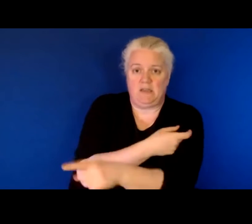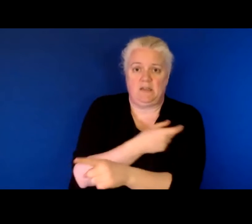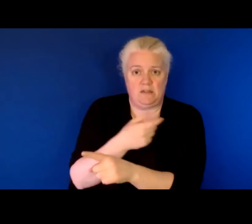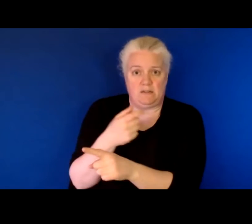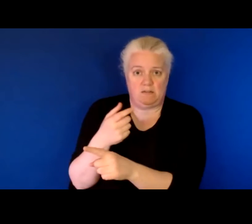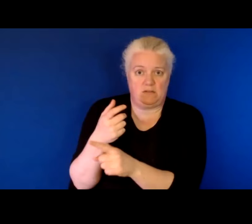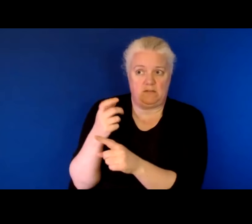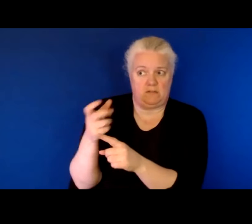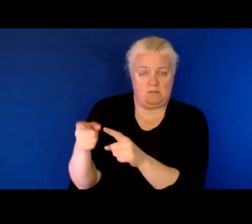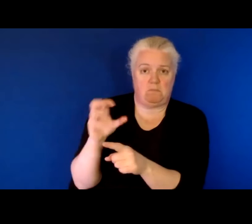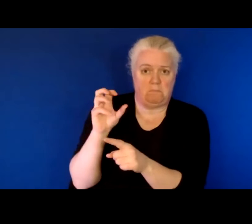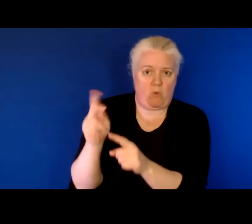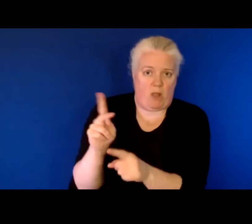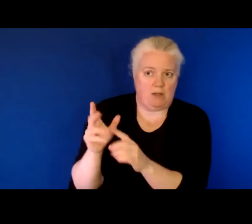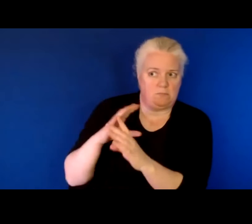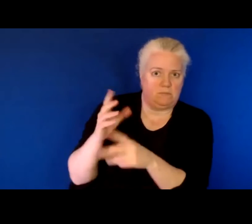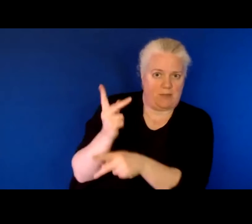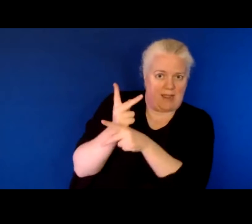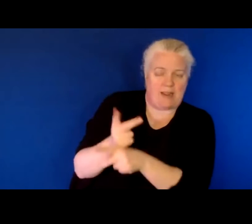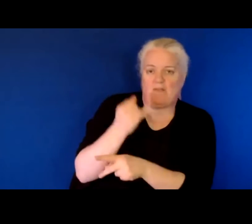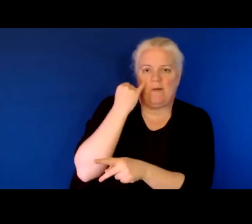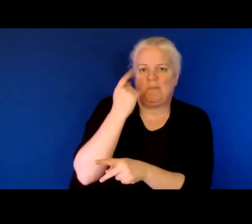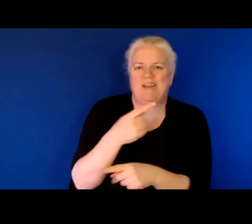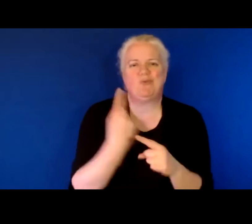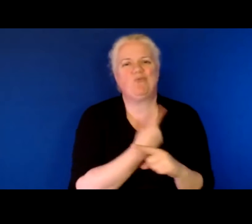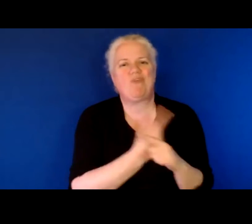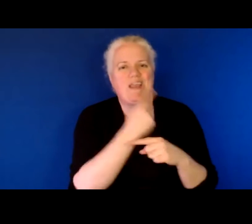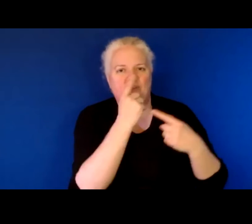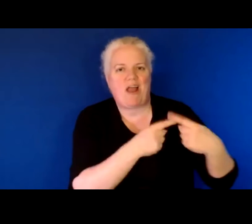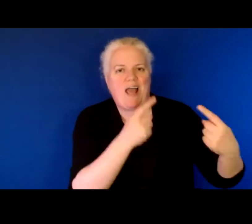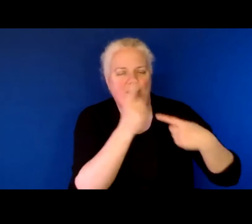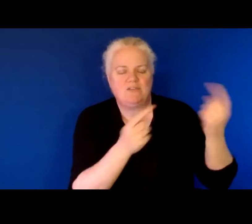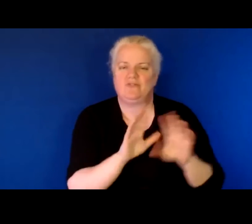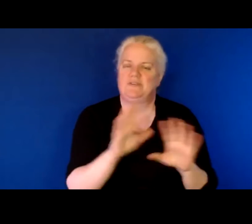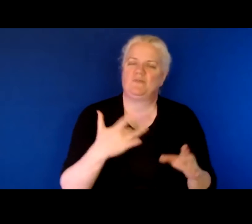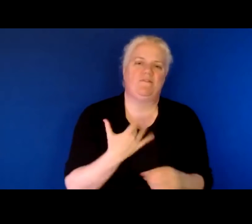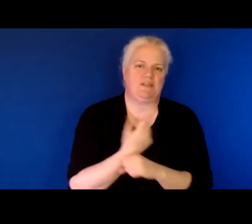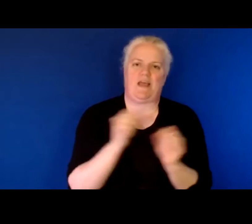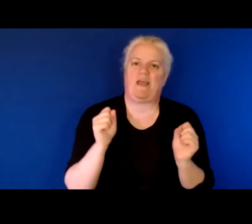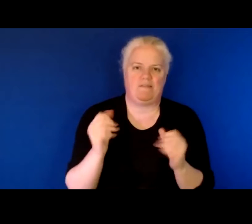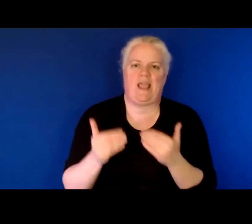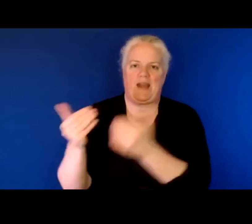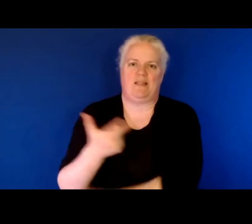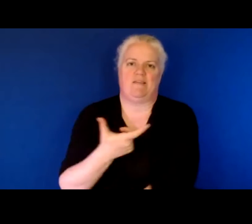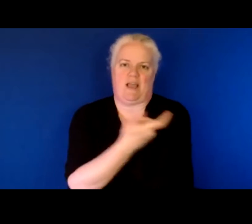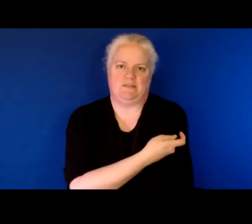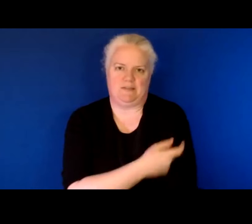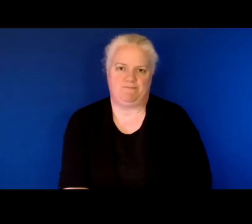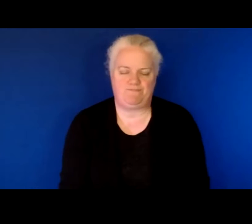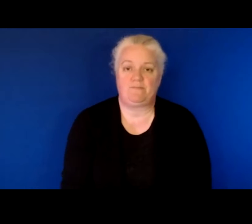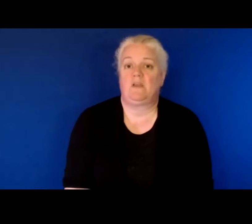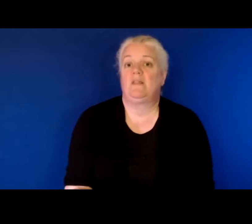The other side effect that I do want to mention is heart inflammation, what's called myocarditis medically.